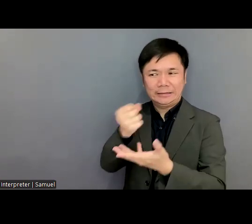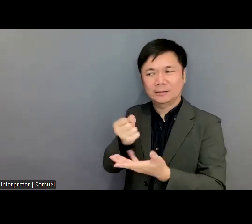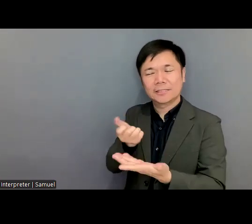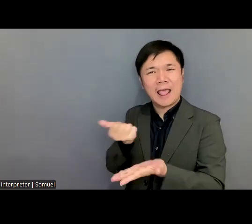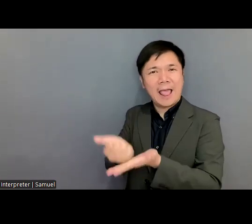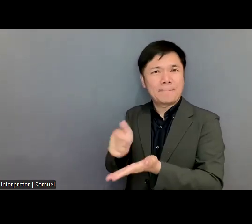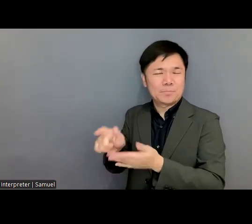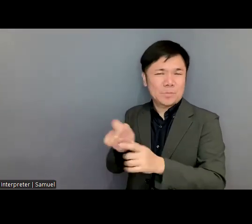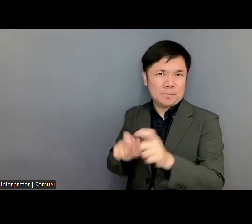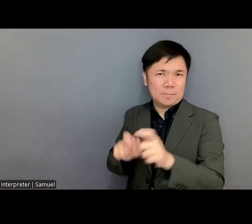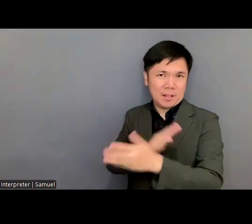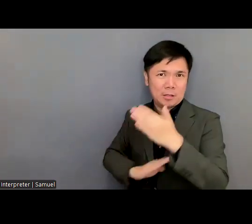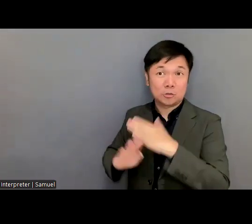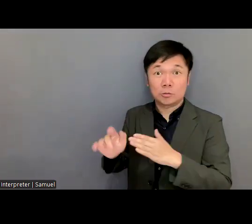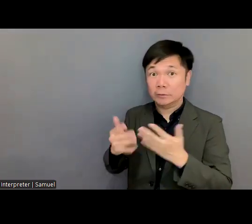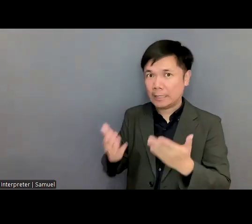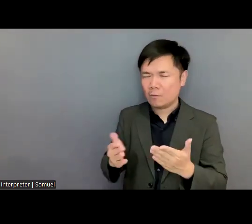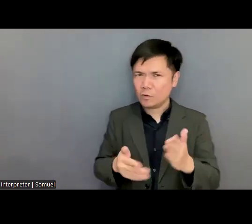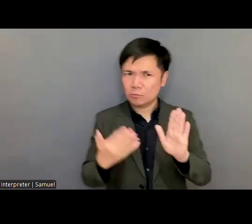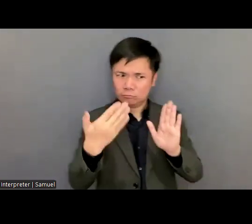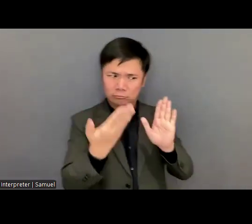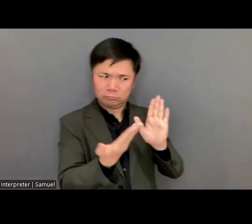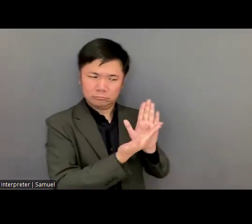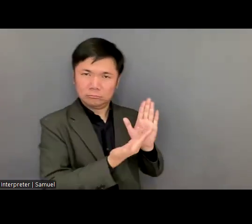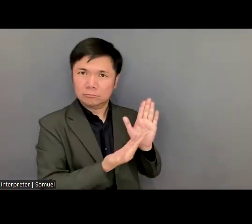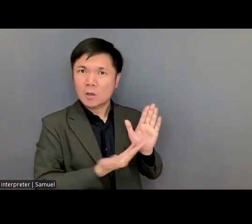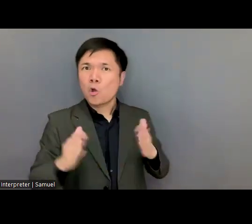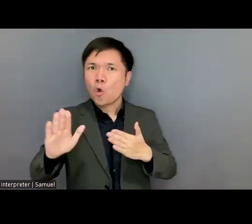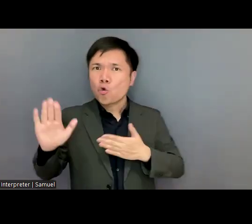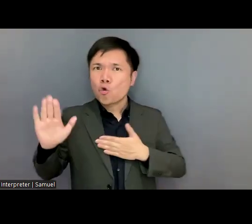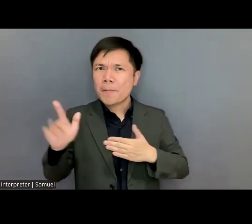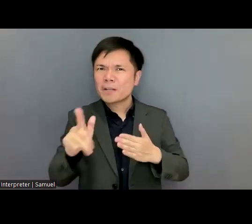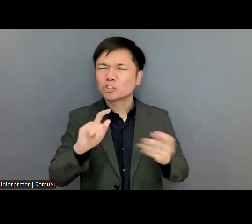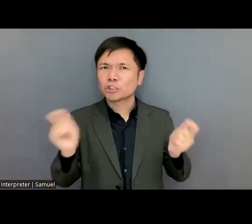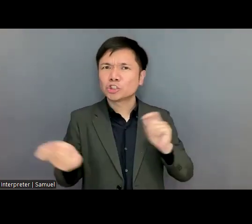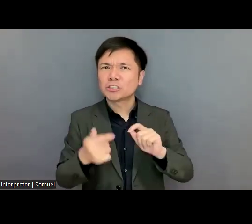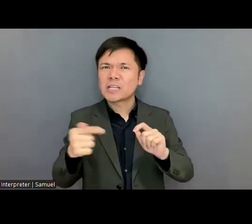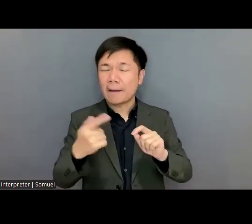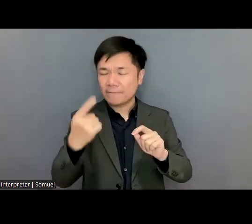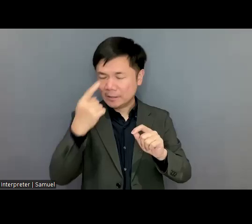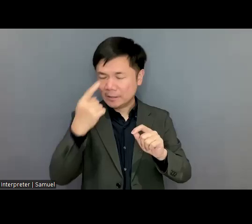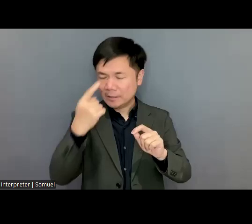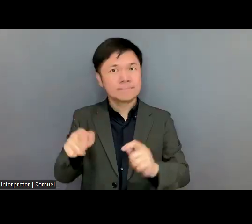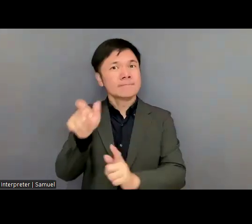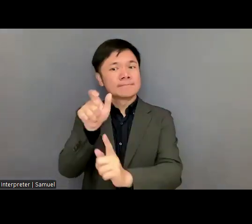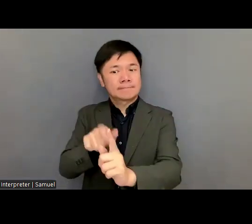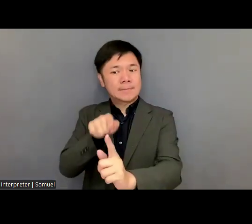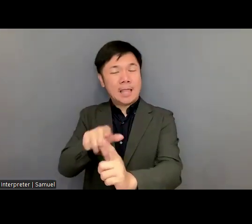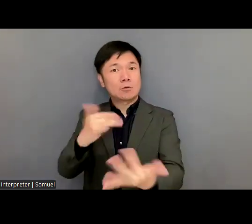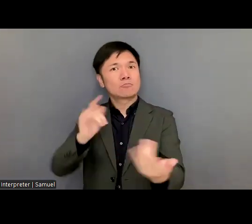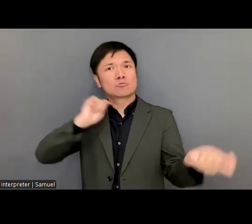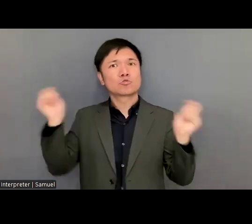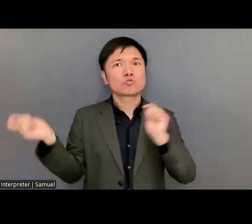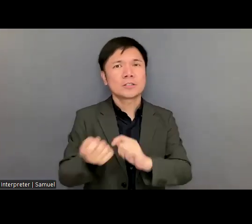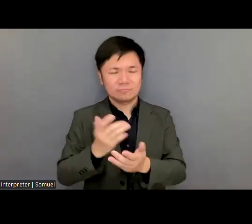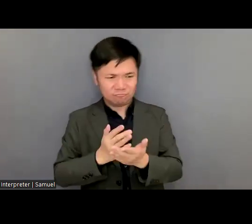to, maybe in the commitments, we need to see if this definition of evolving concept is reflected or not in the commitments, in order